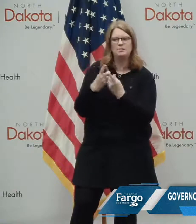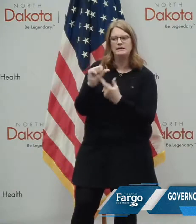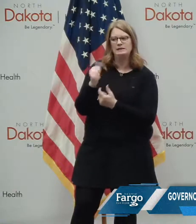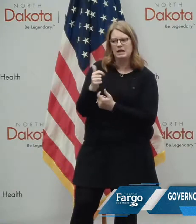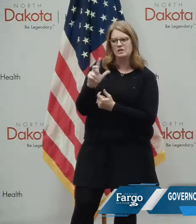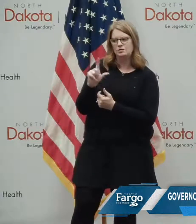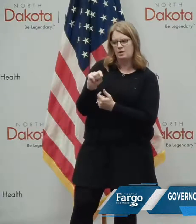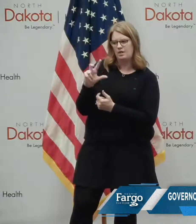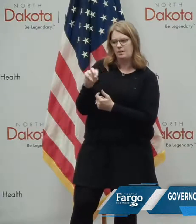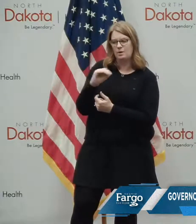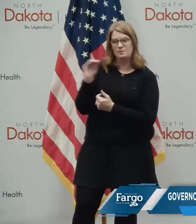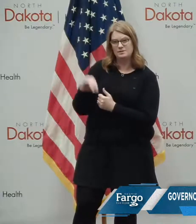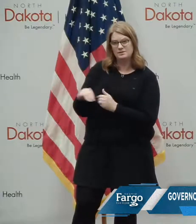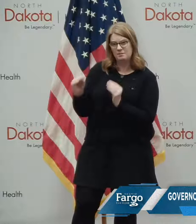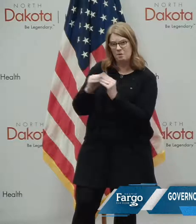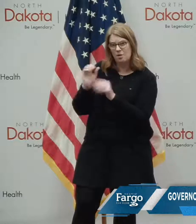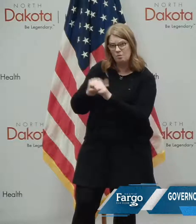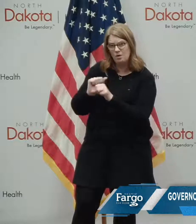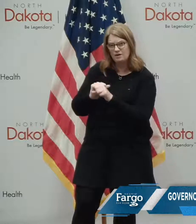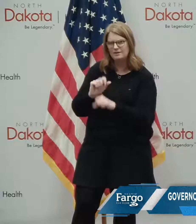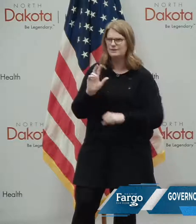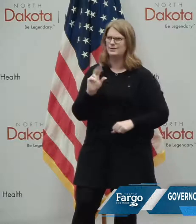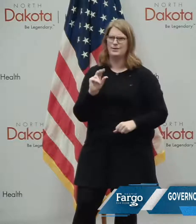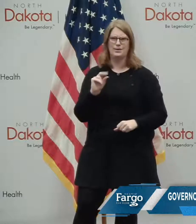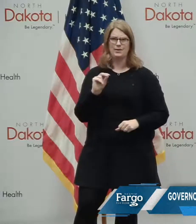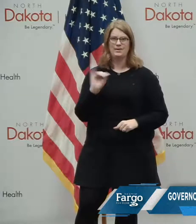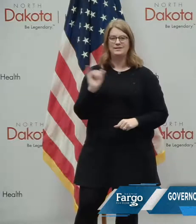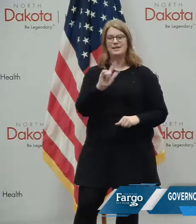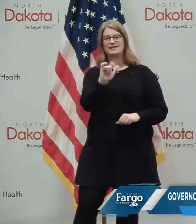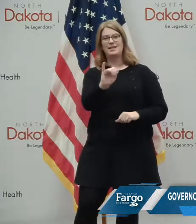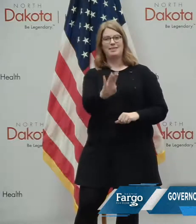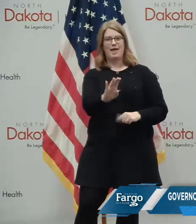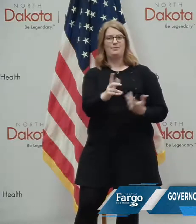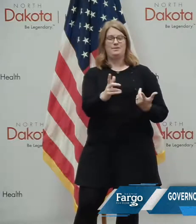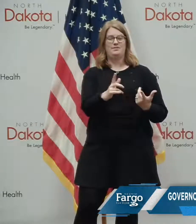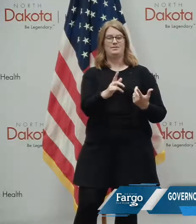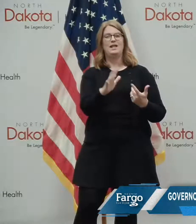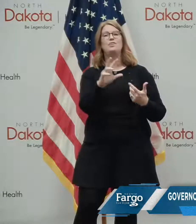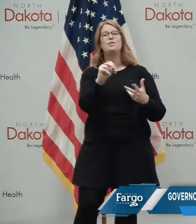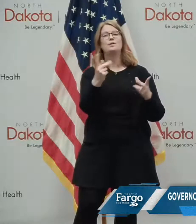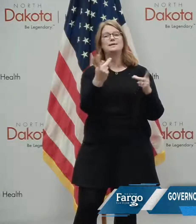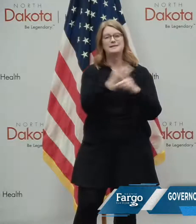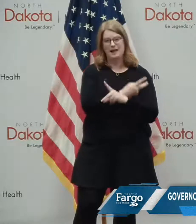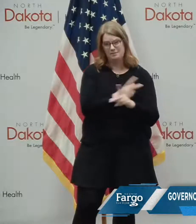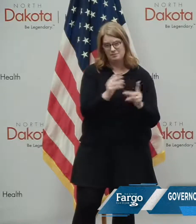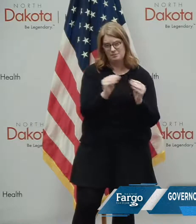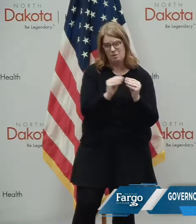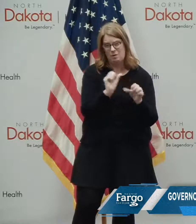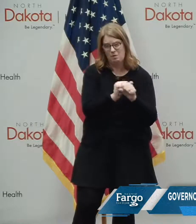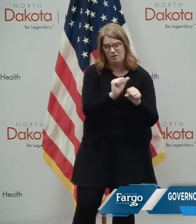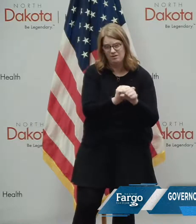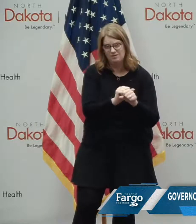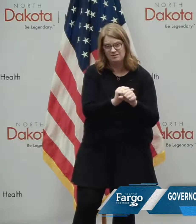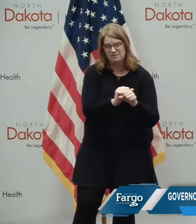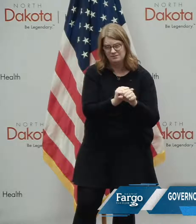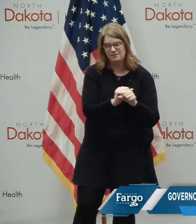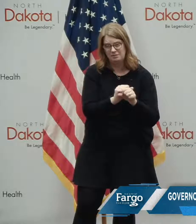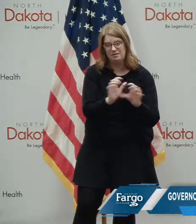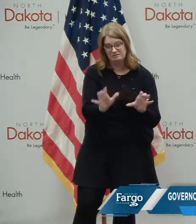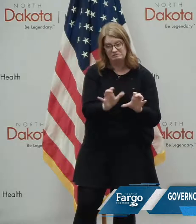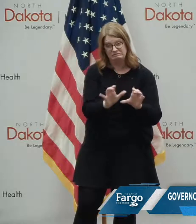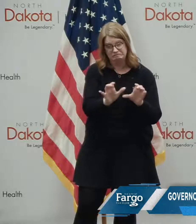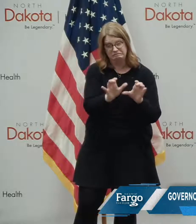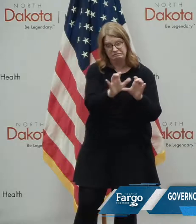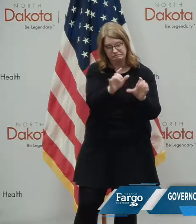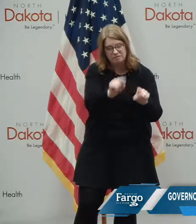more work than they would do normally. In some cases, like the lab, they're doing 30 times as much volume as they did before the pandemic. So in